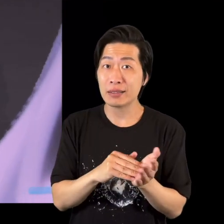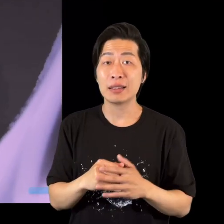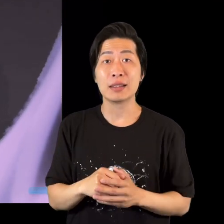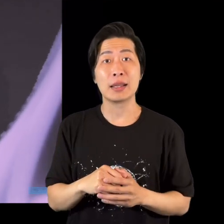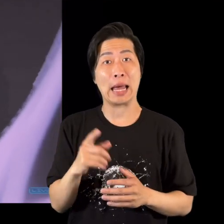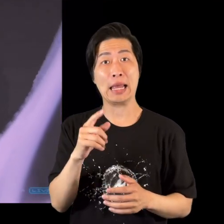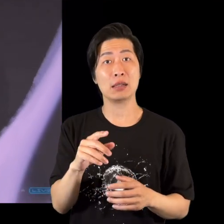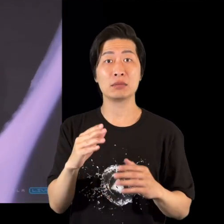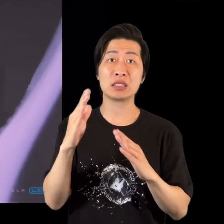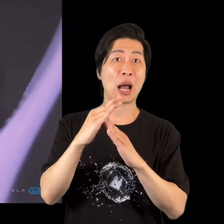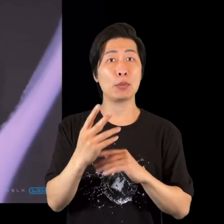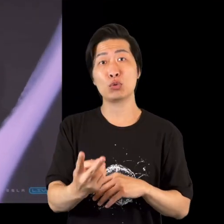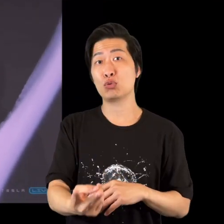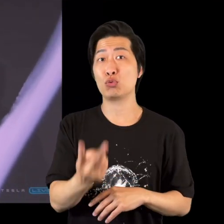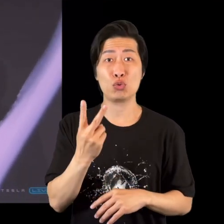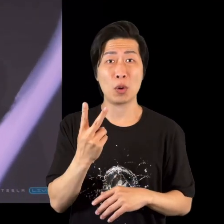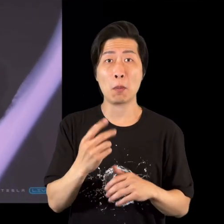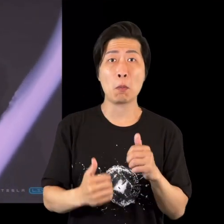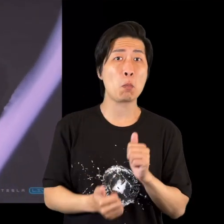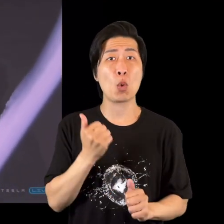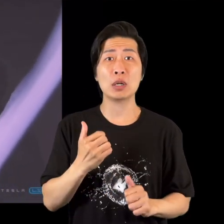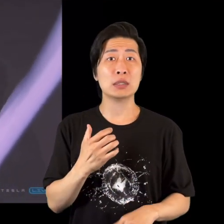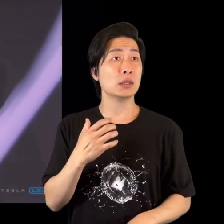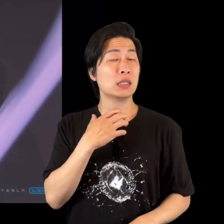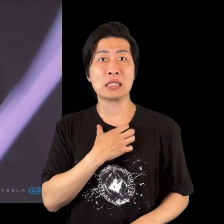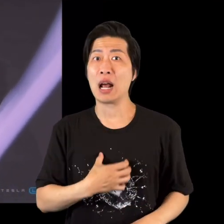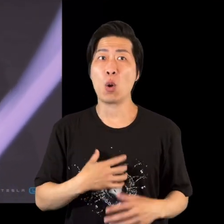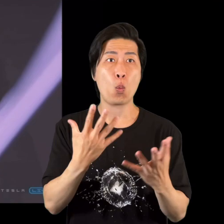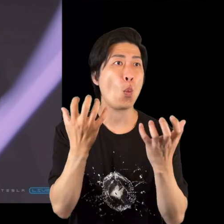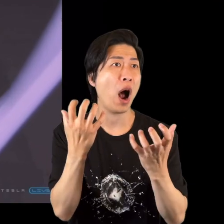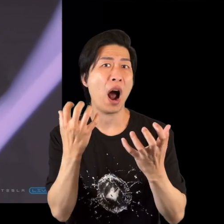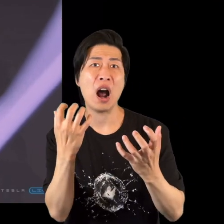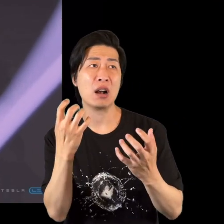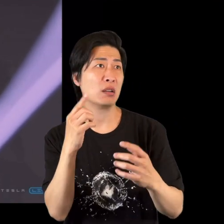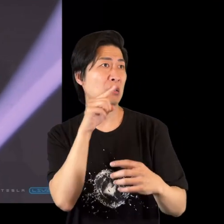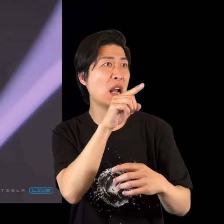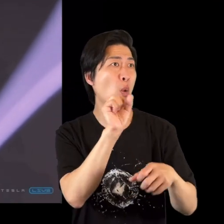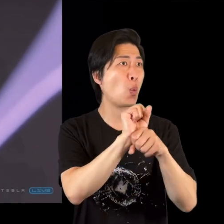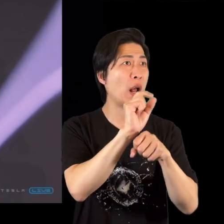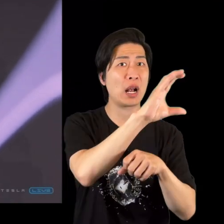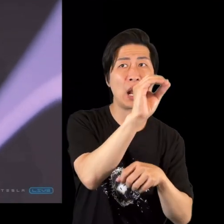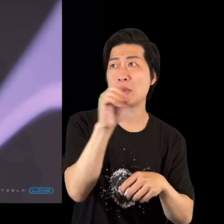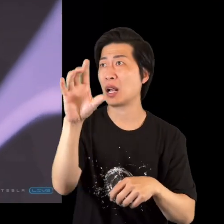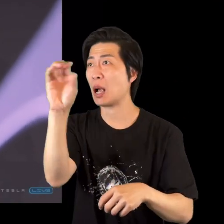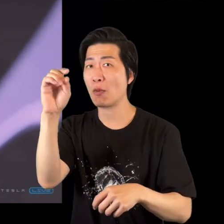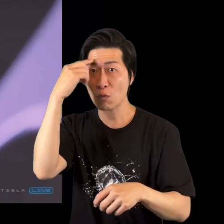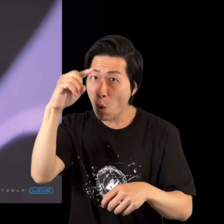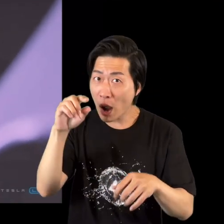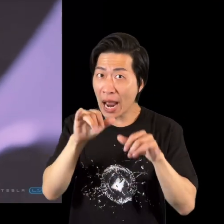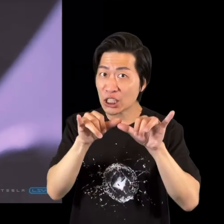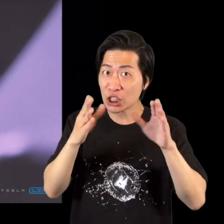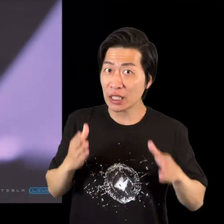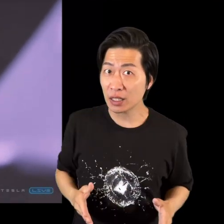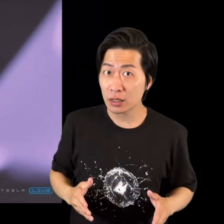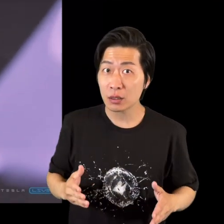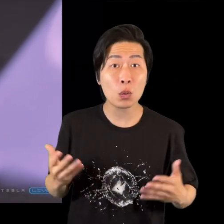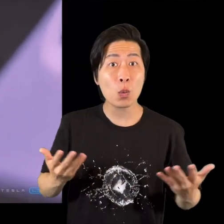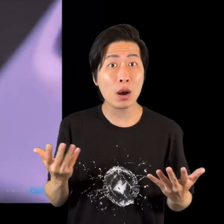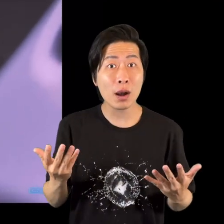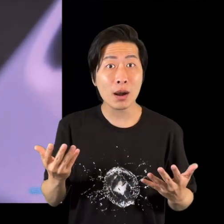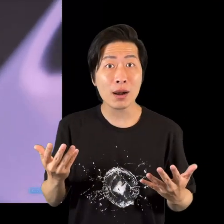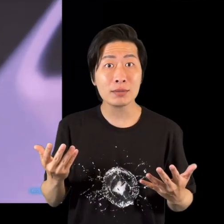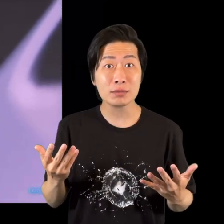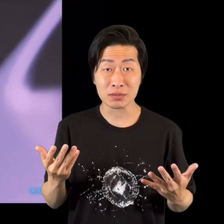top two most desired companies for engineers on